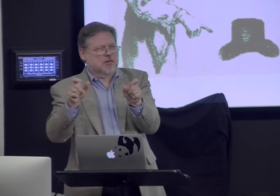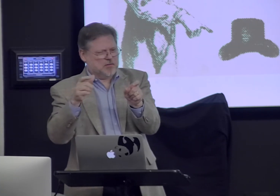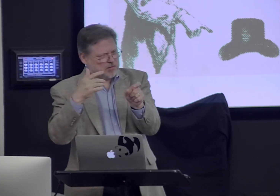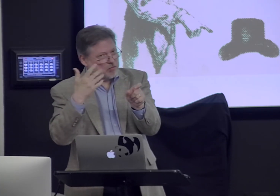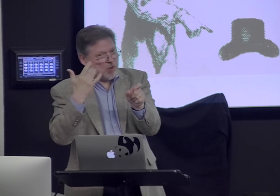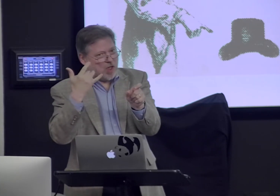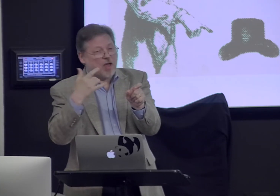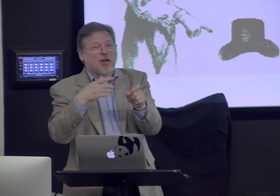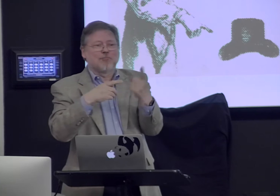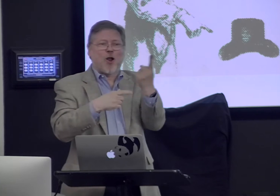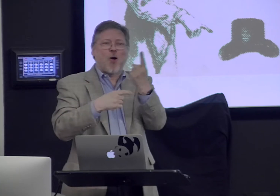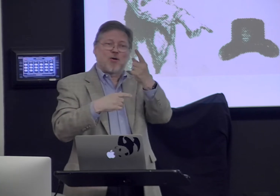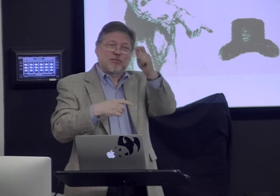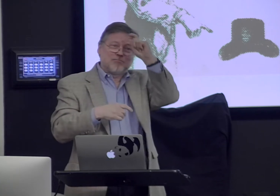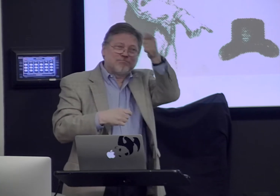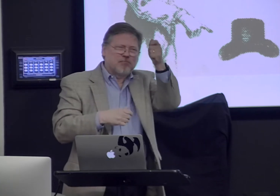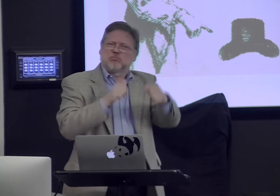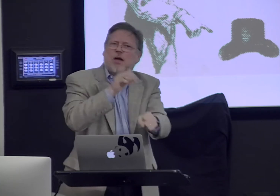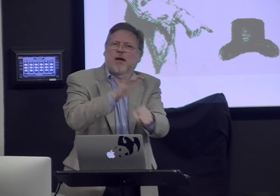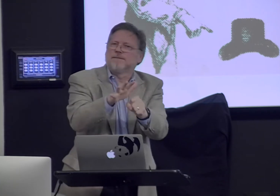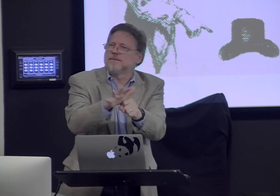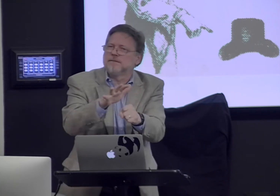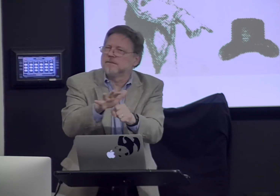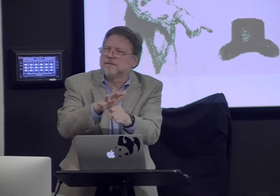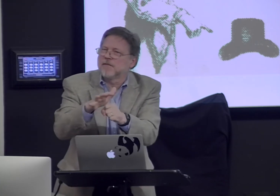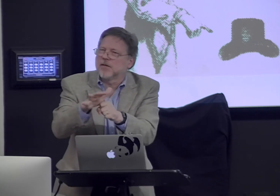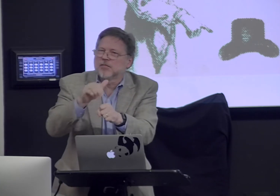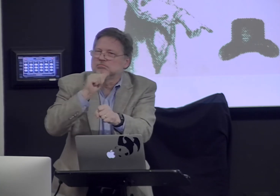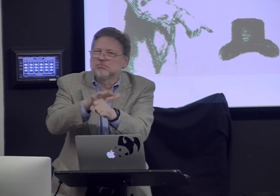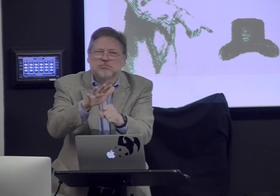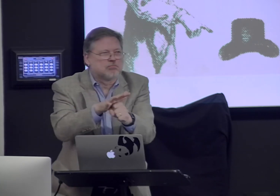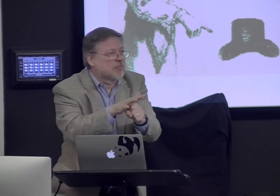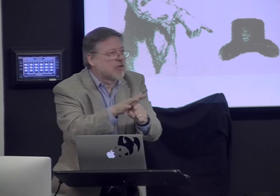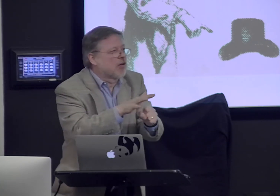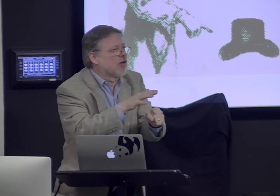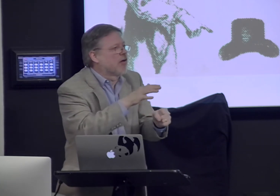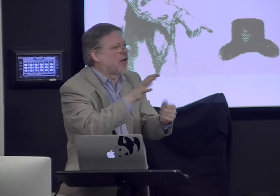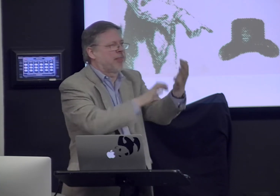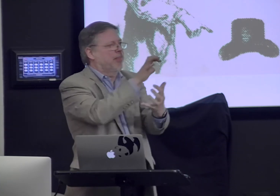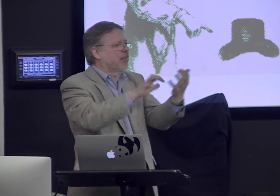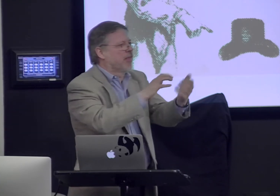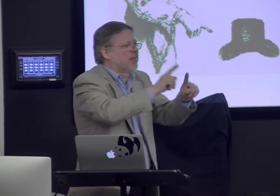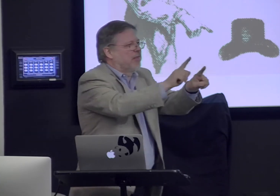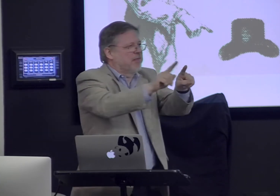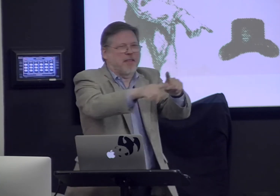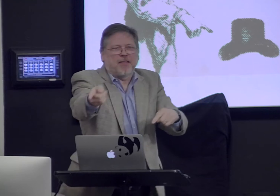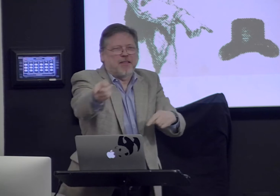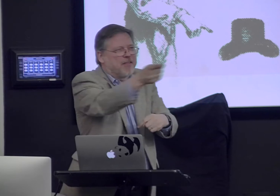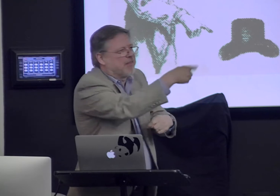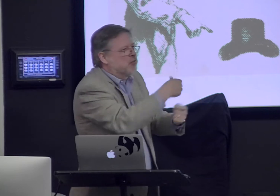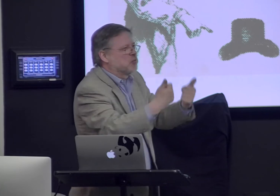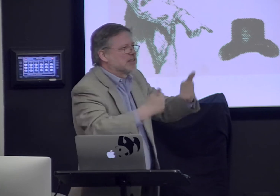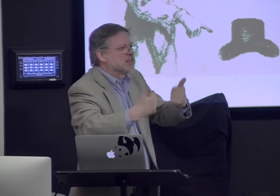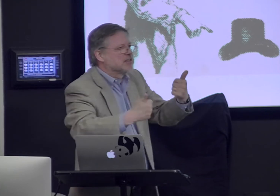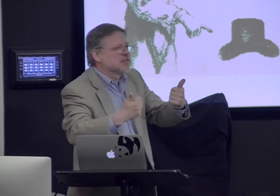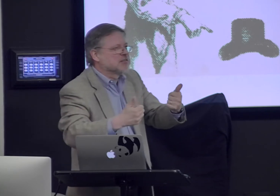portrait illustrated here on the far right panel. One couldn't simply make reference to male. It would create